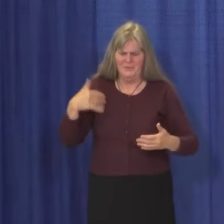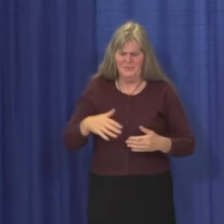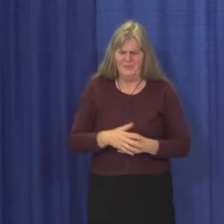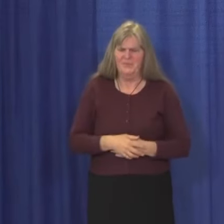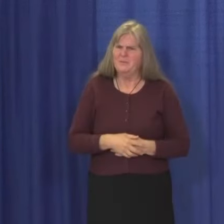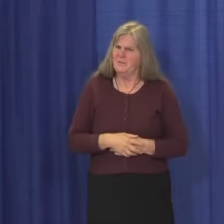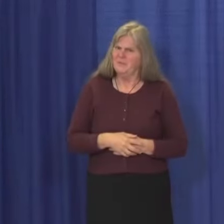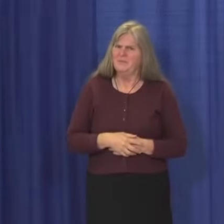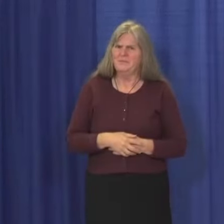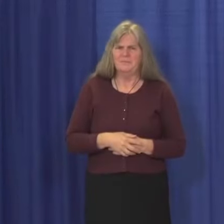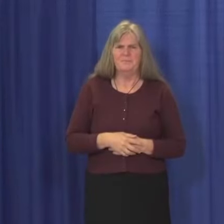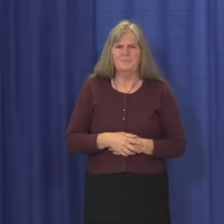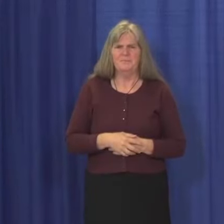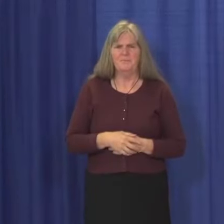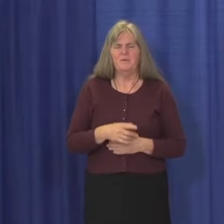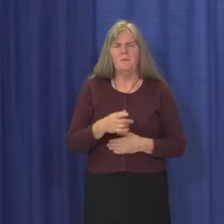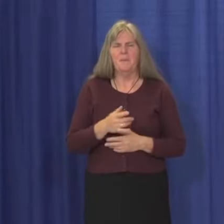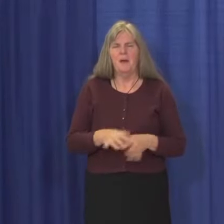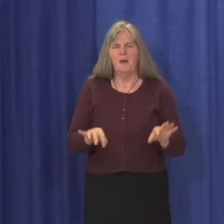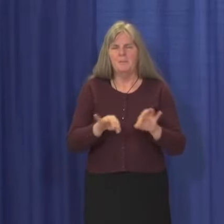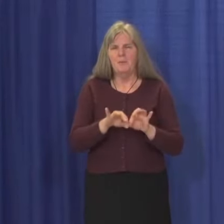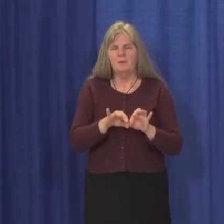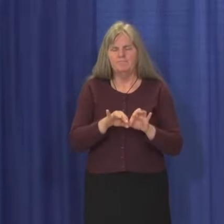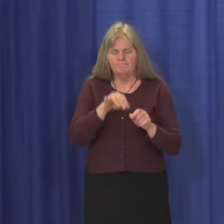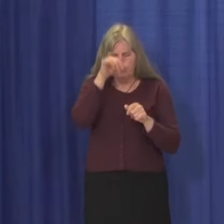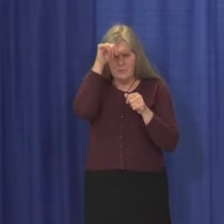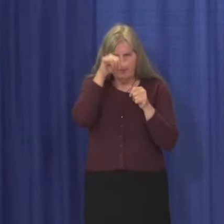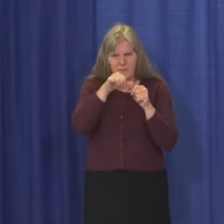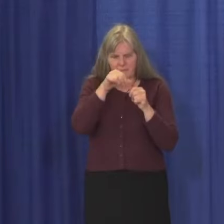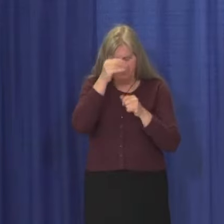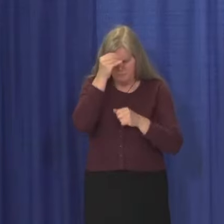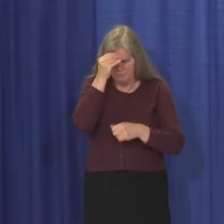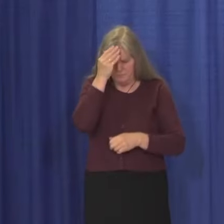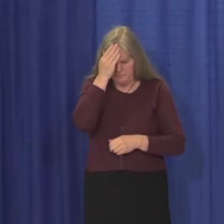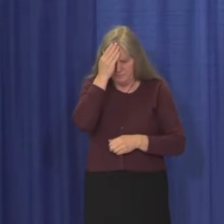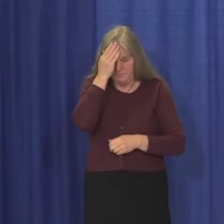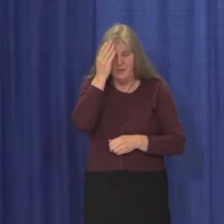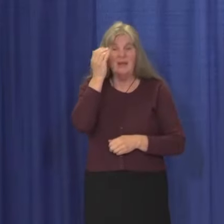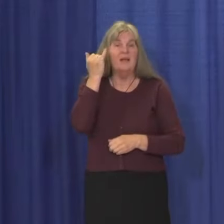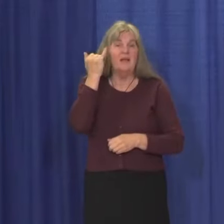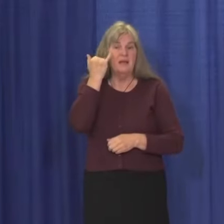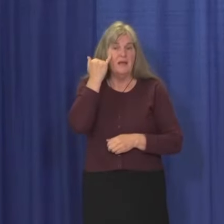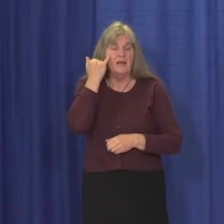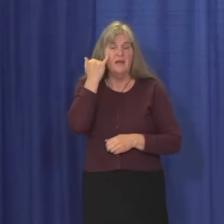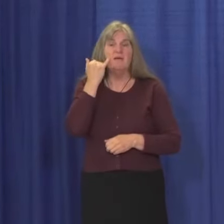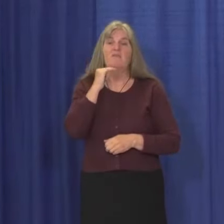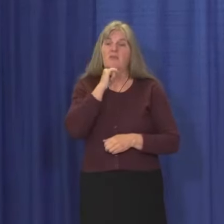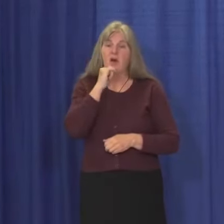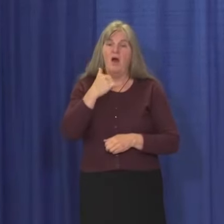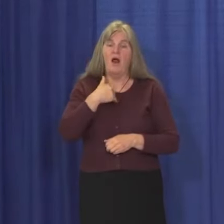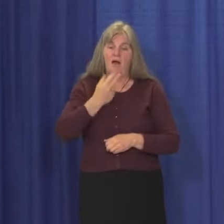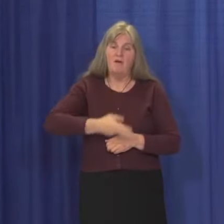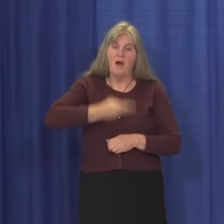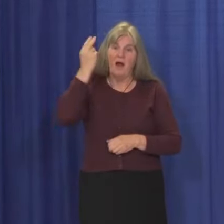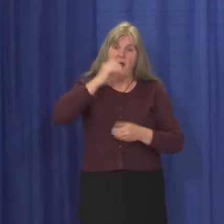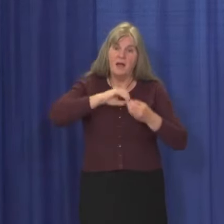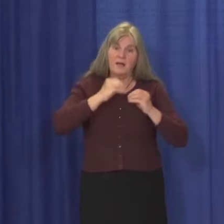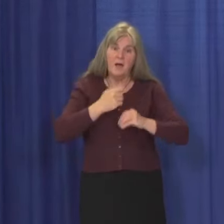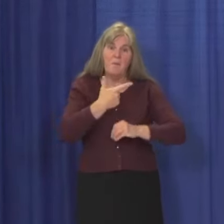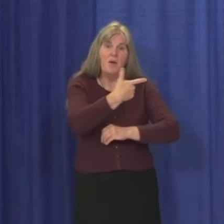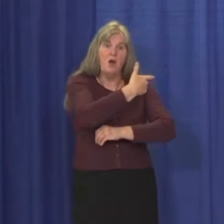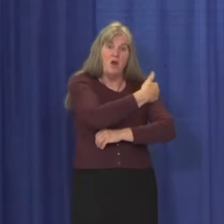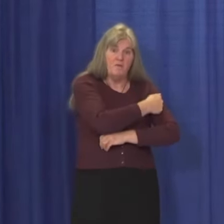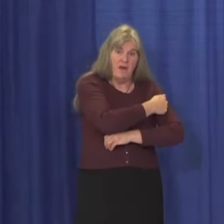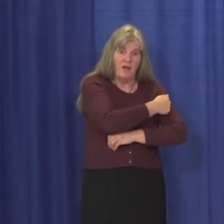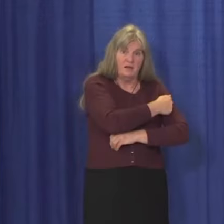There is one very important thing to keep in mind, though. If we did not have our current high levels of vaccination, the